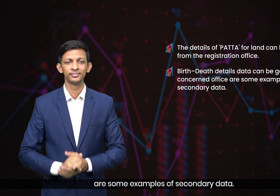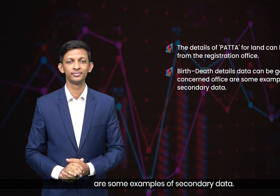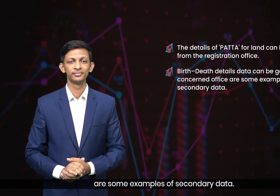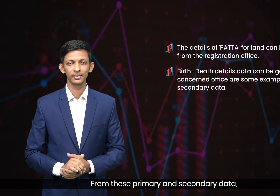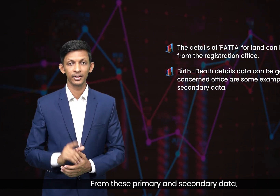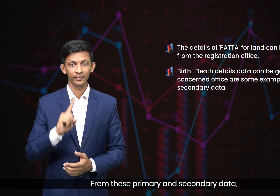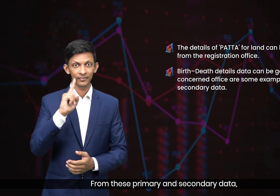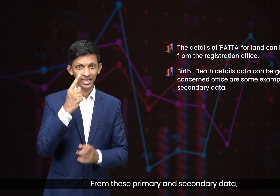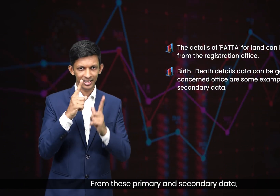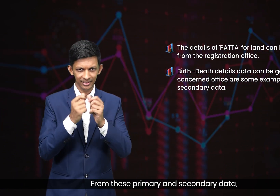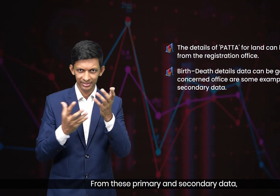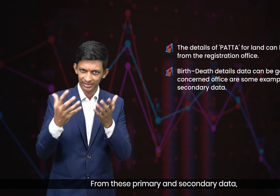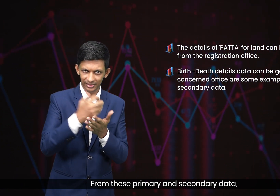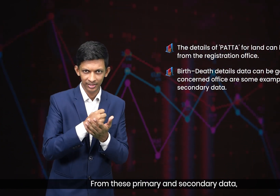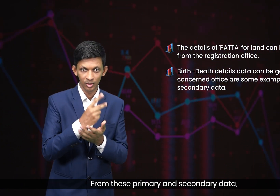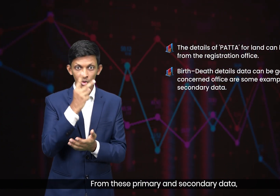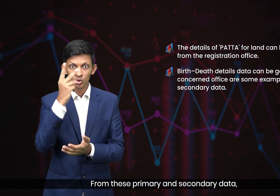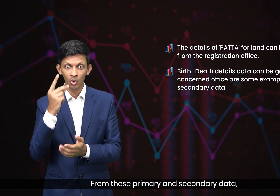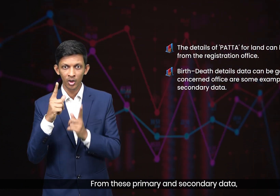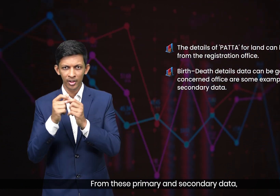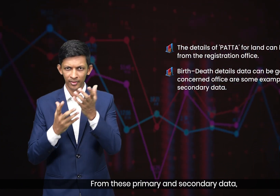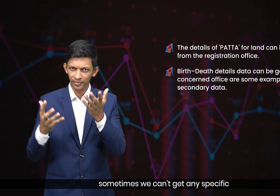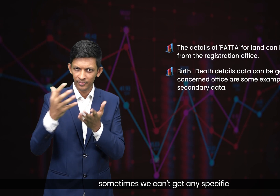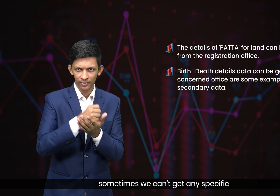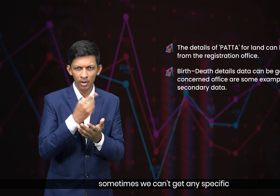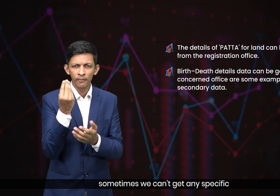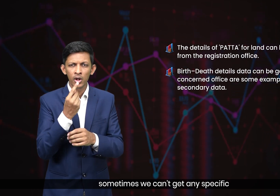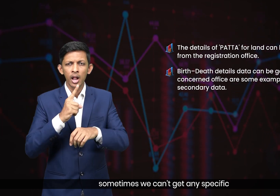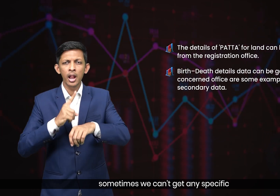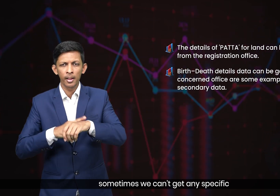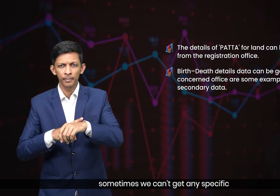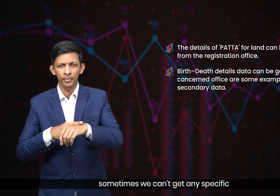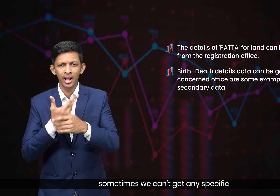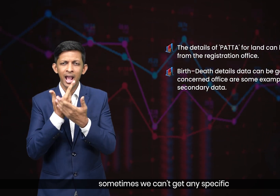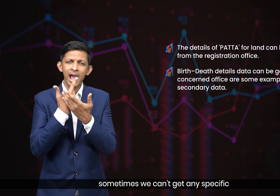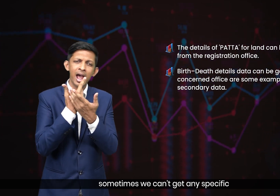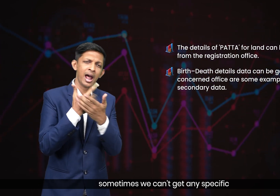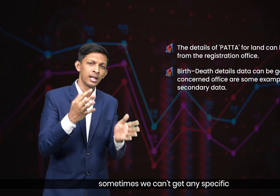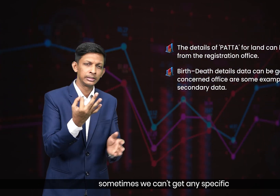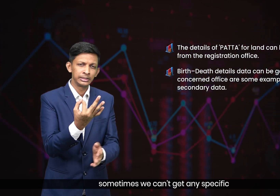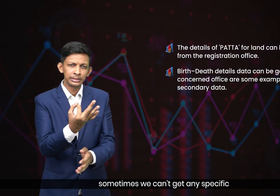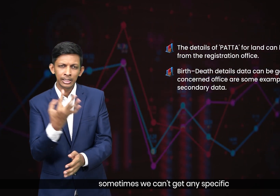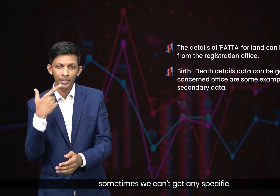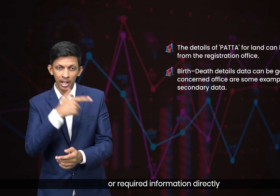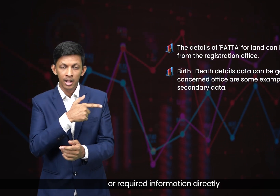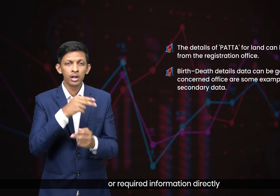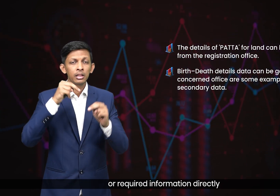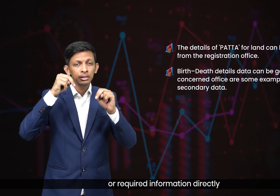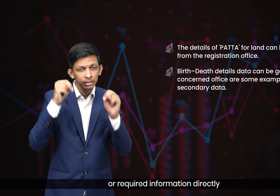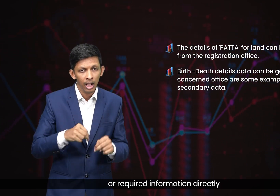data. From these primary and secondary data, sometimes we can get any specific or required